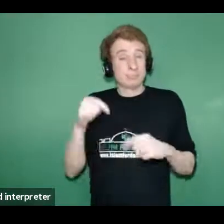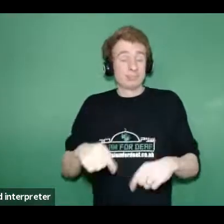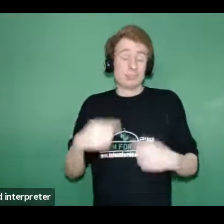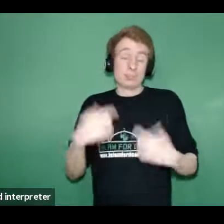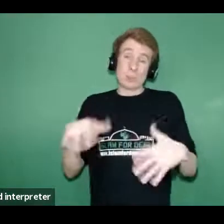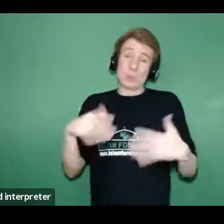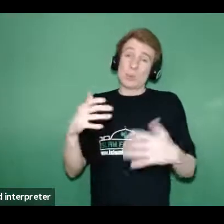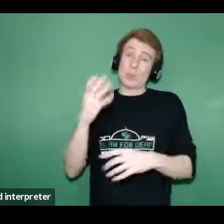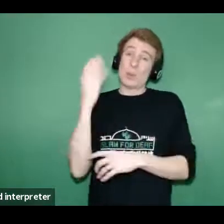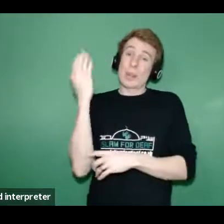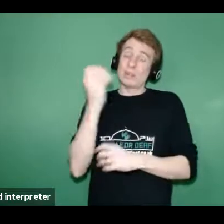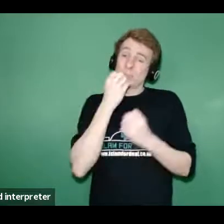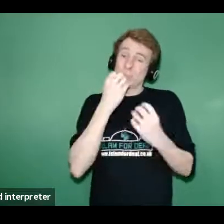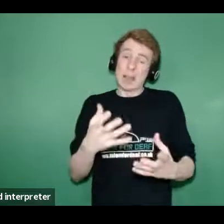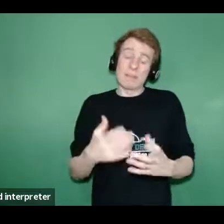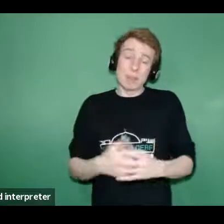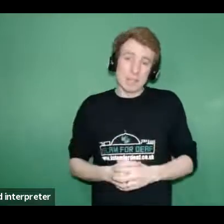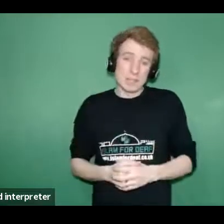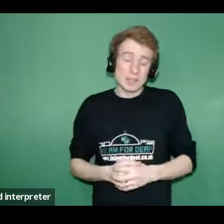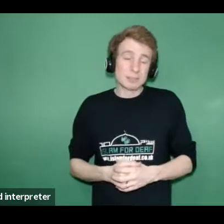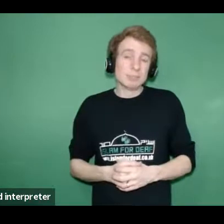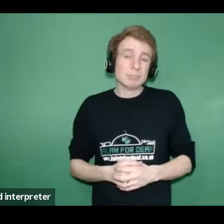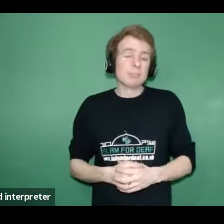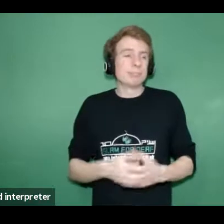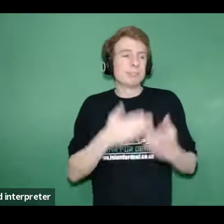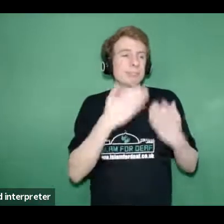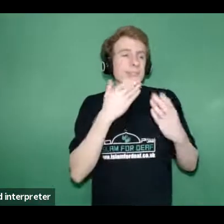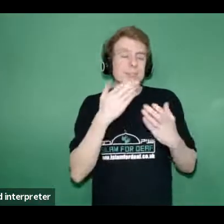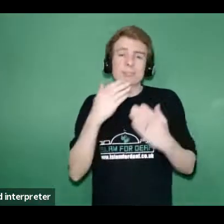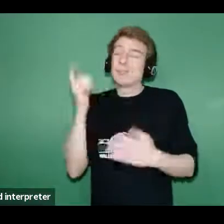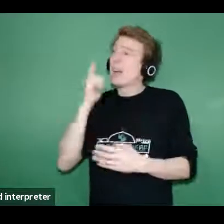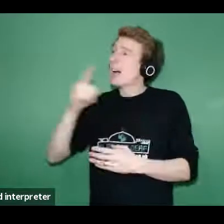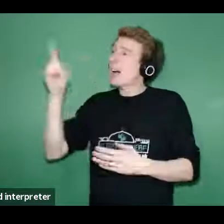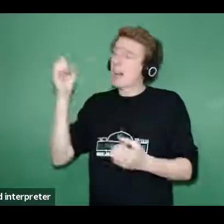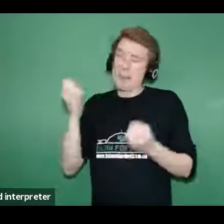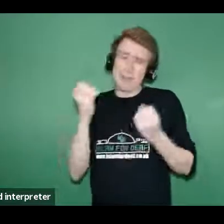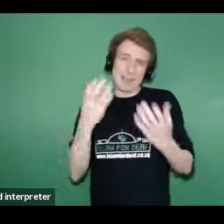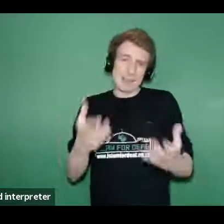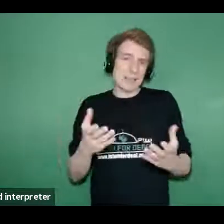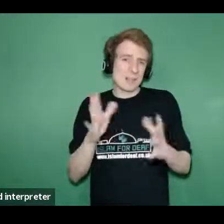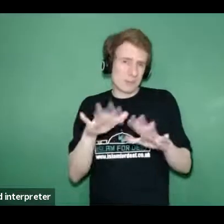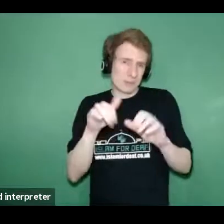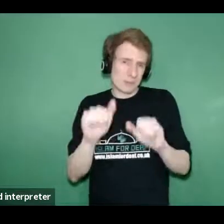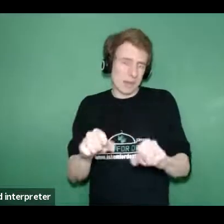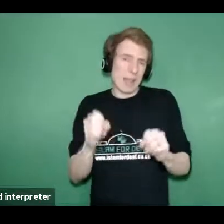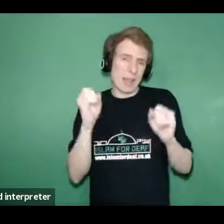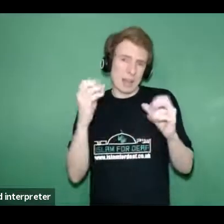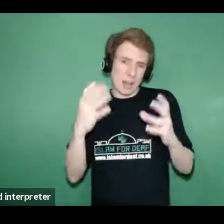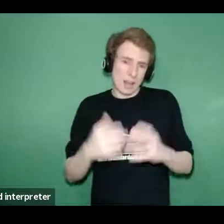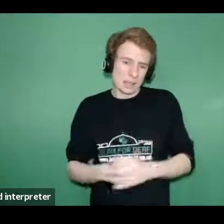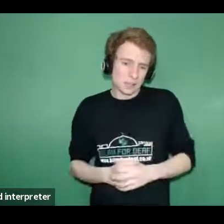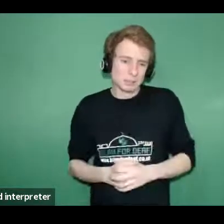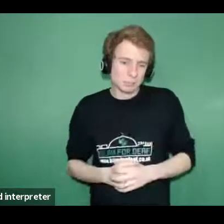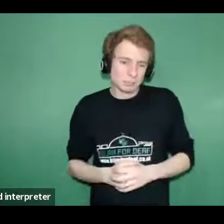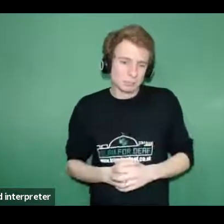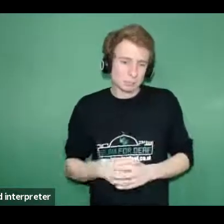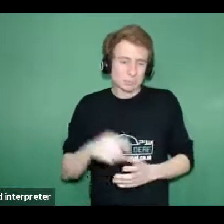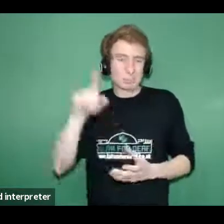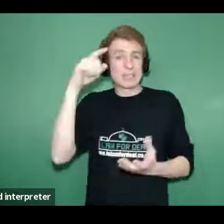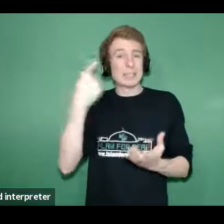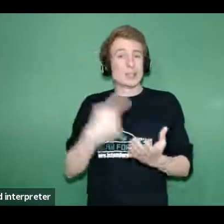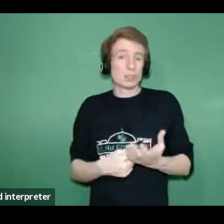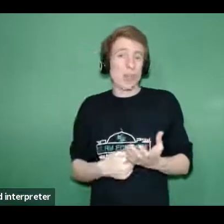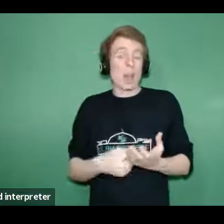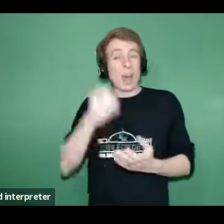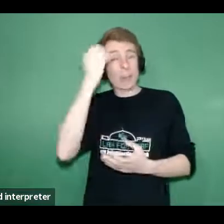Akil. Ameen. Jazakallah khairan. Jazakallah khairan. We'll meet again, inshallah. And I will, inshallah, pray for you all